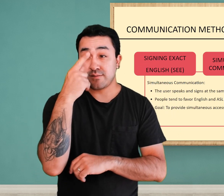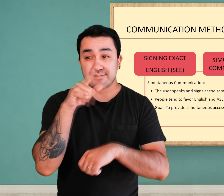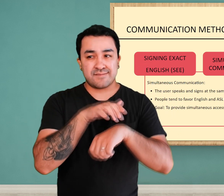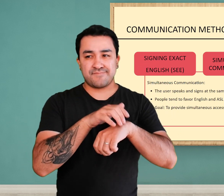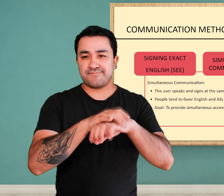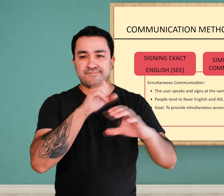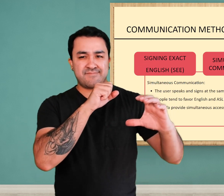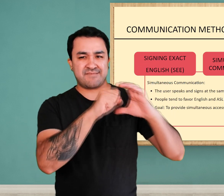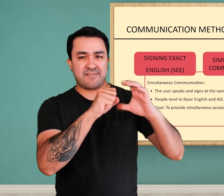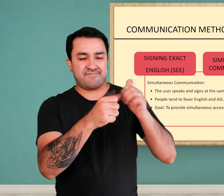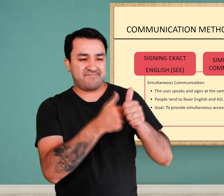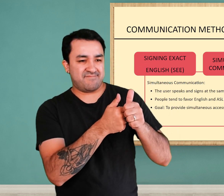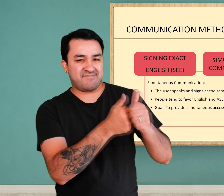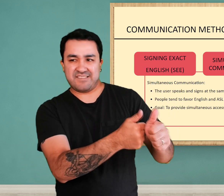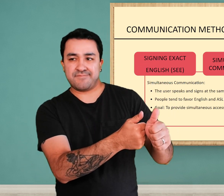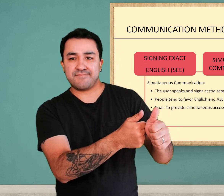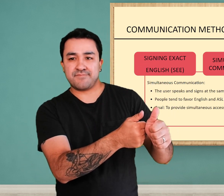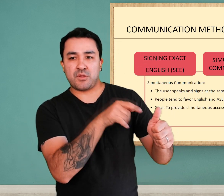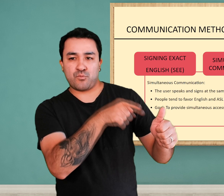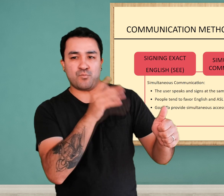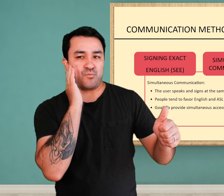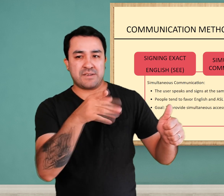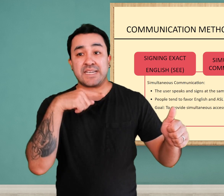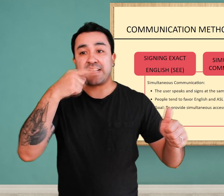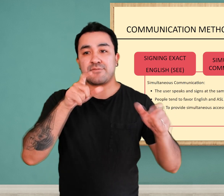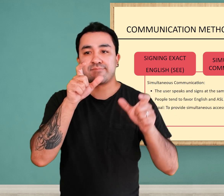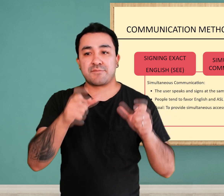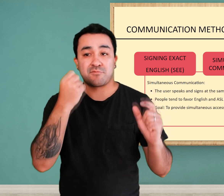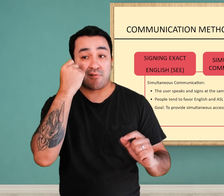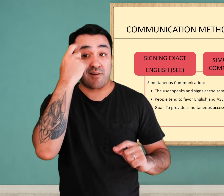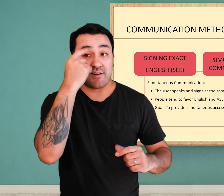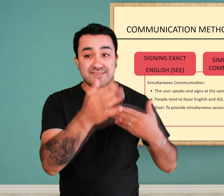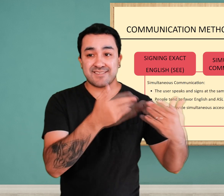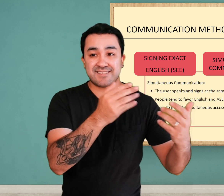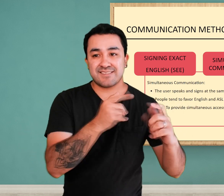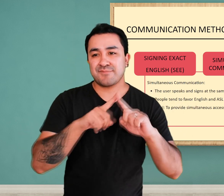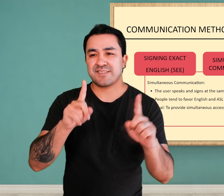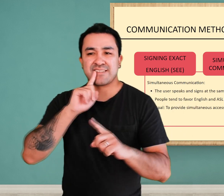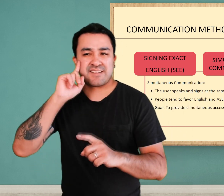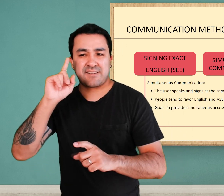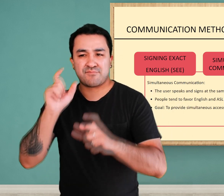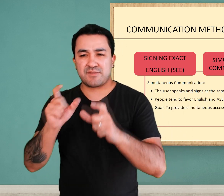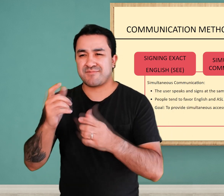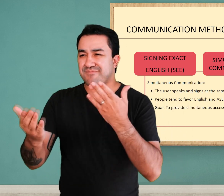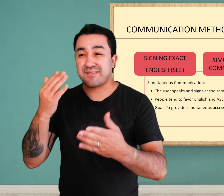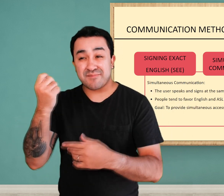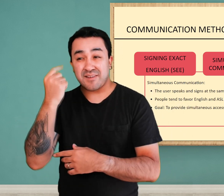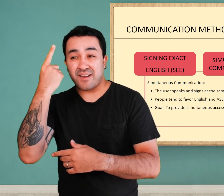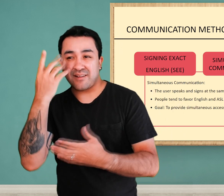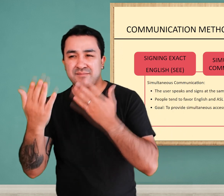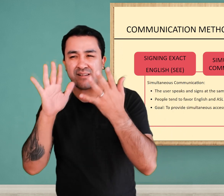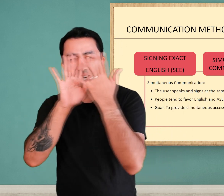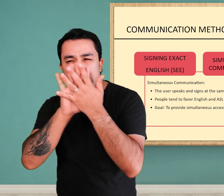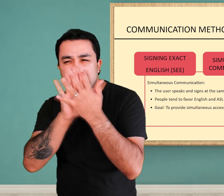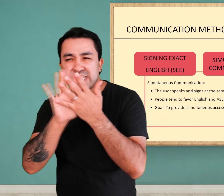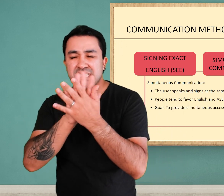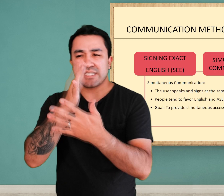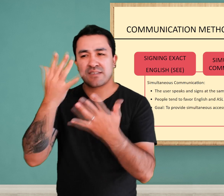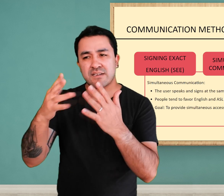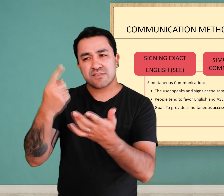simultaneously. The goal of SIMCOM was to create equal access to information for both hearing and deaf. However, the